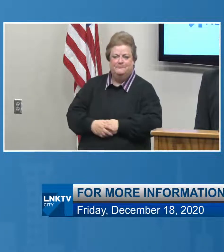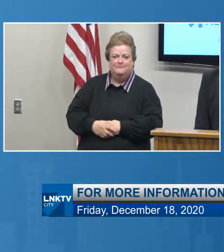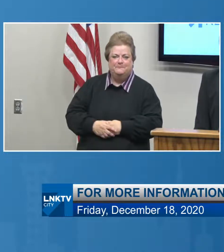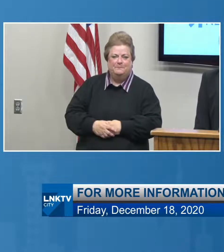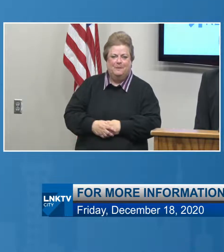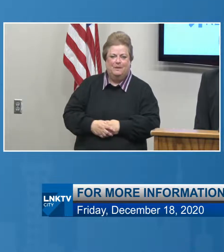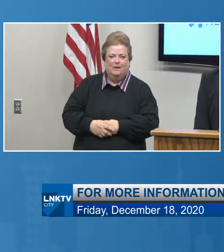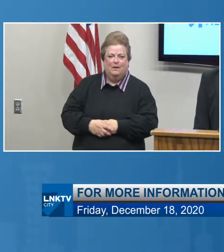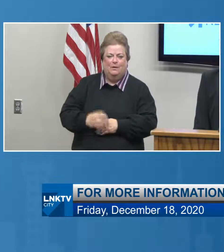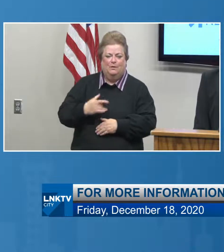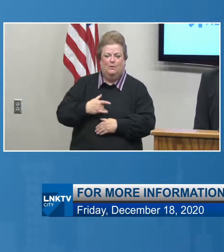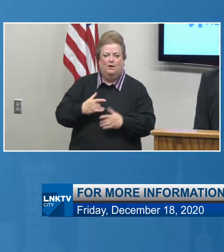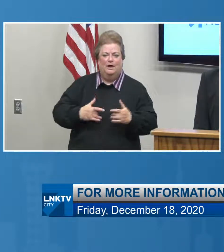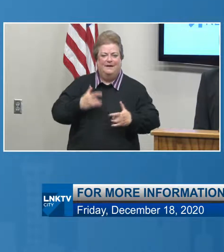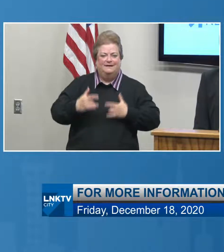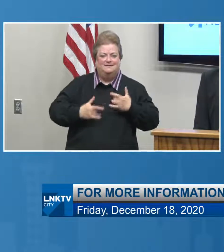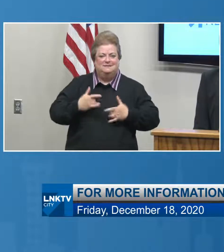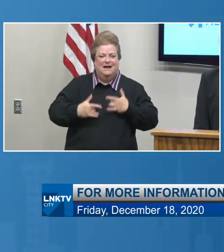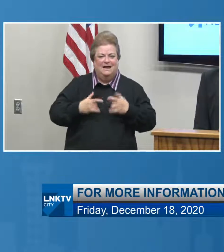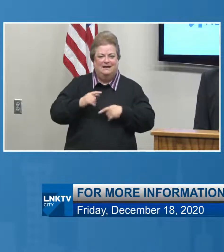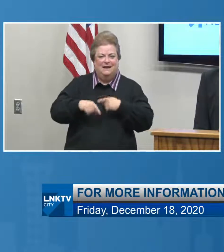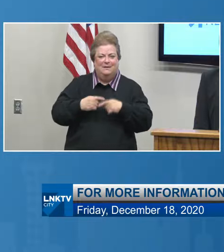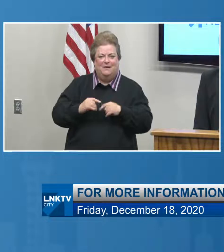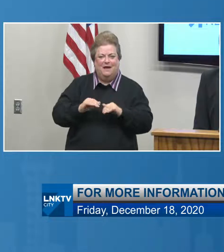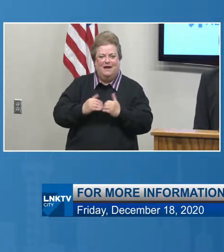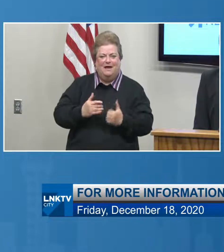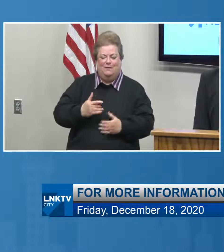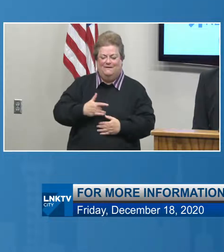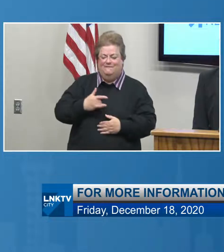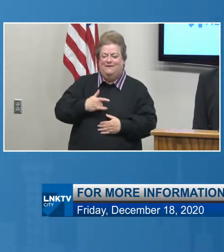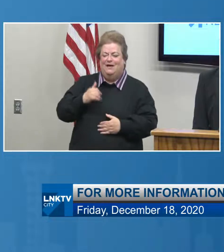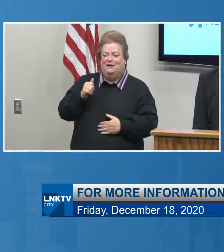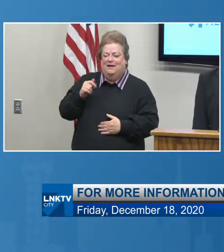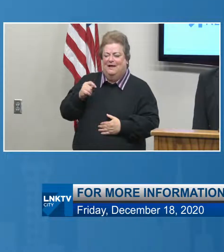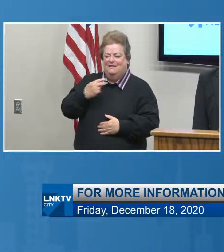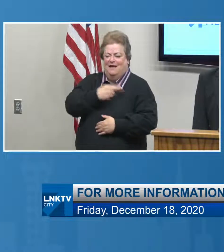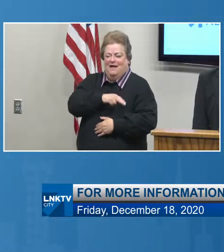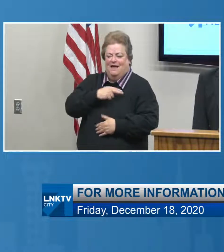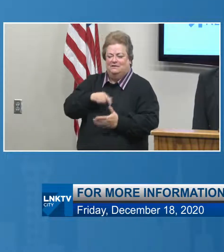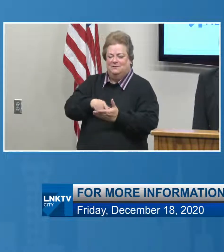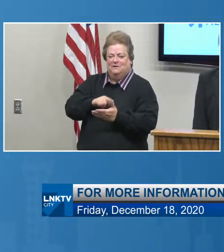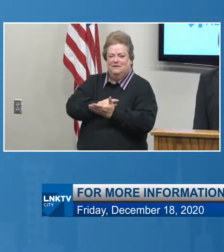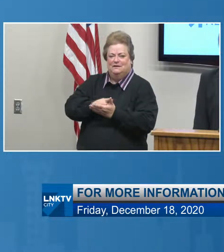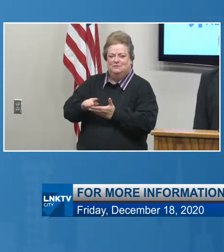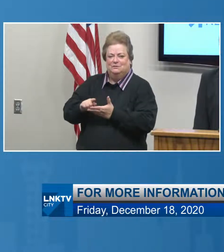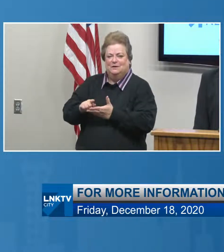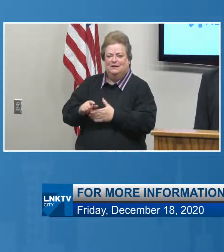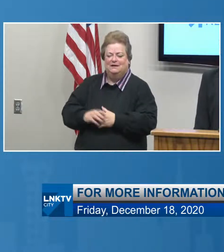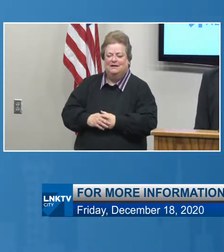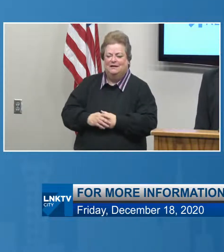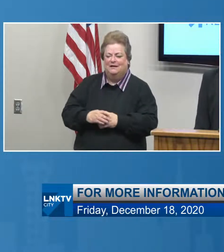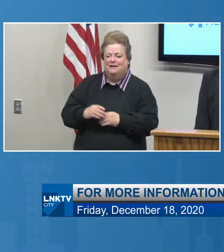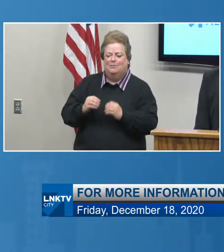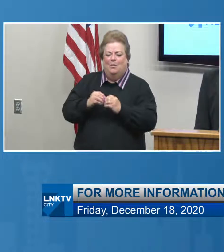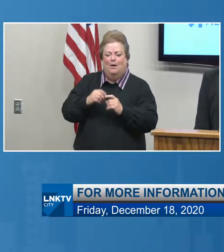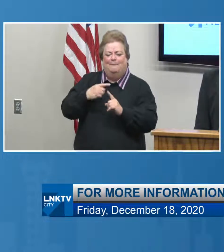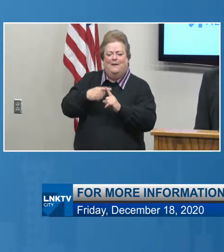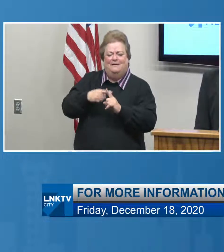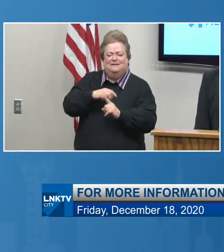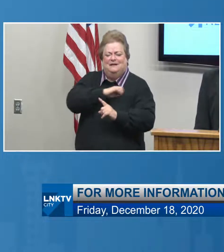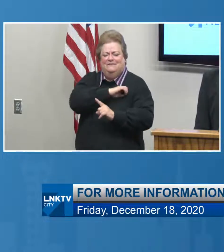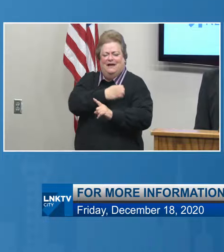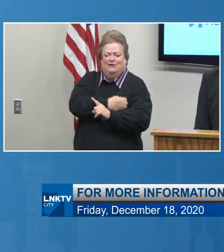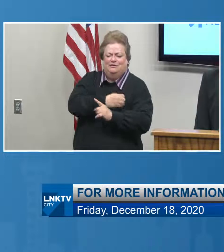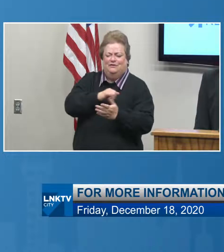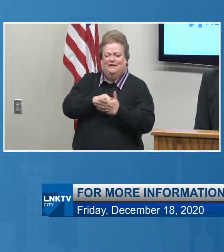really excited for how it is felt at the hospitals this week, that tangible positive energy that is felt by